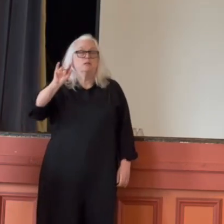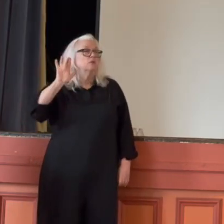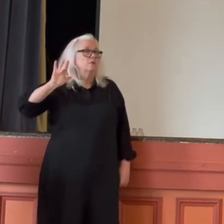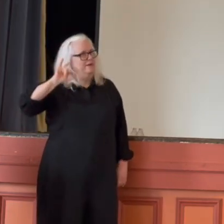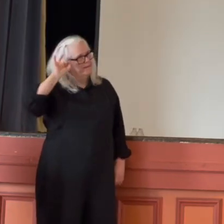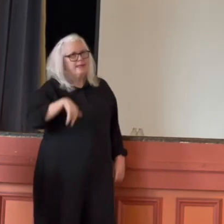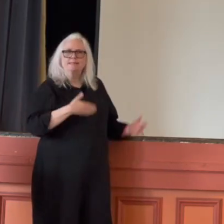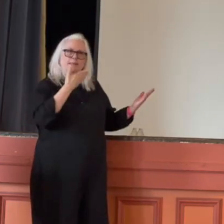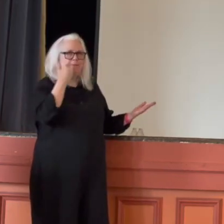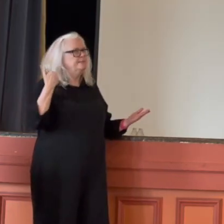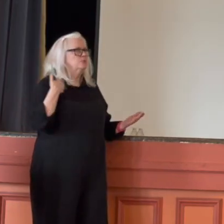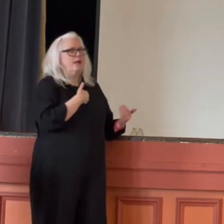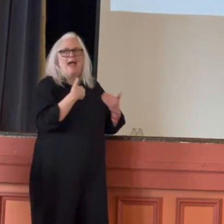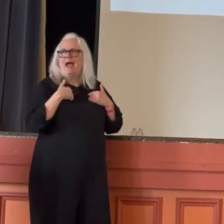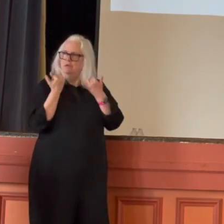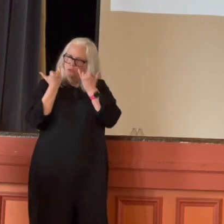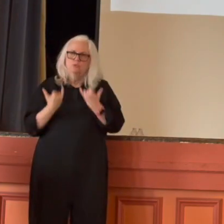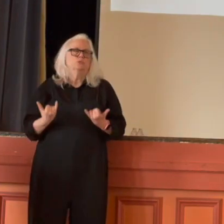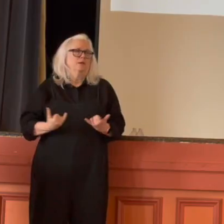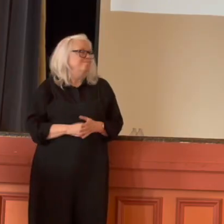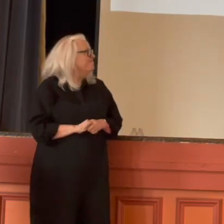the best that we have today.